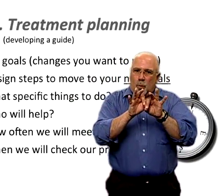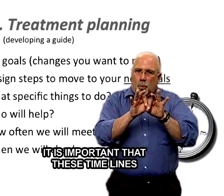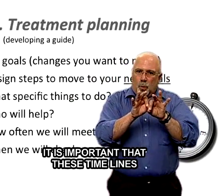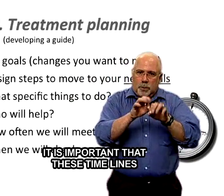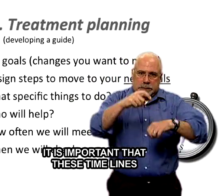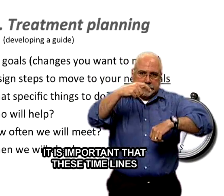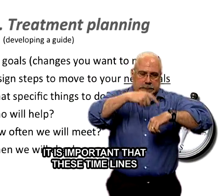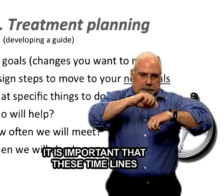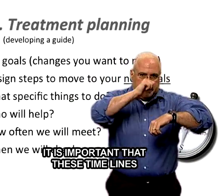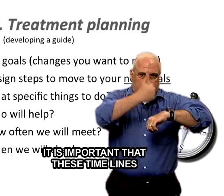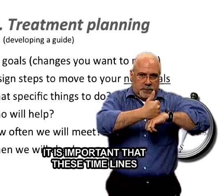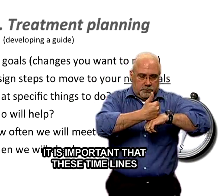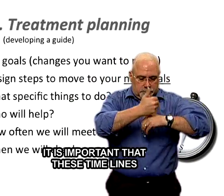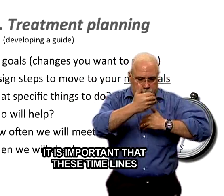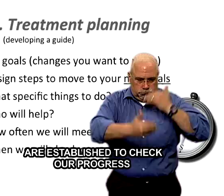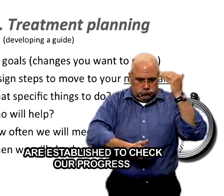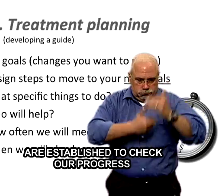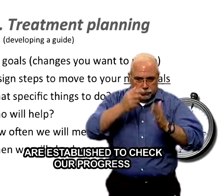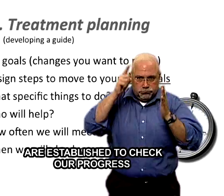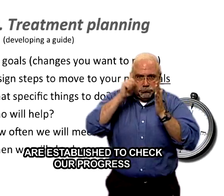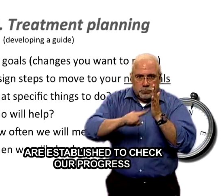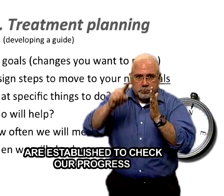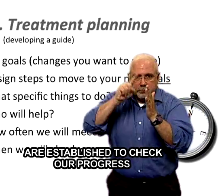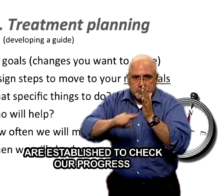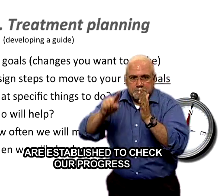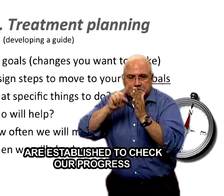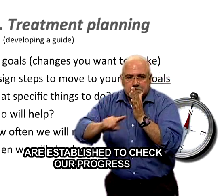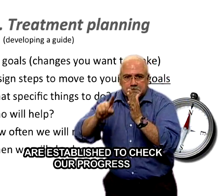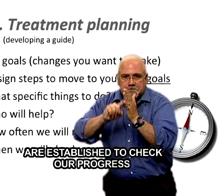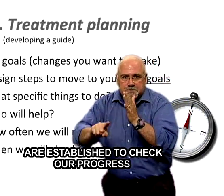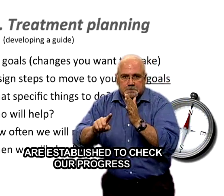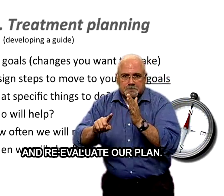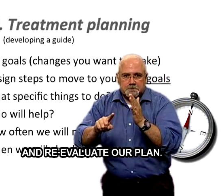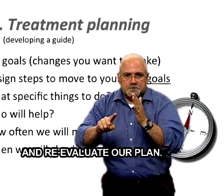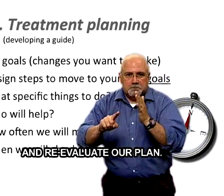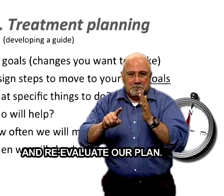It is important that these timelines are established to check our progress and